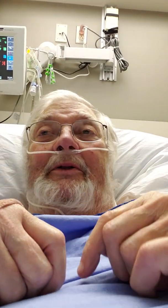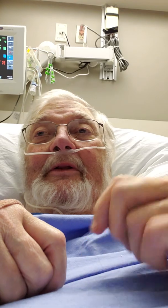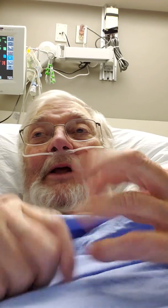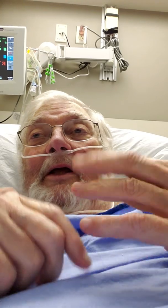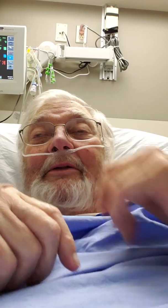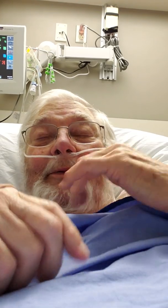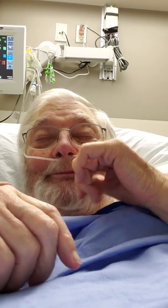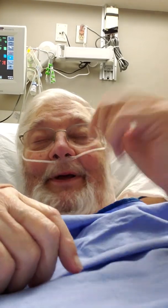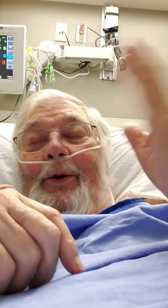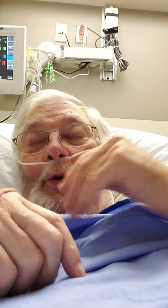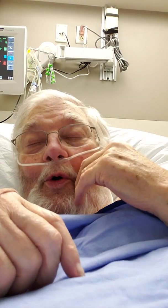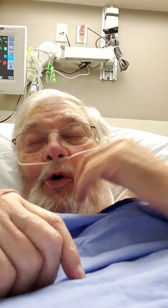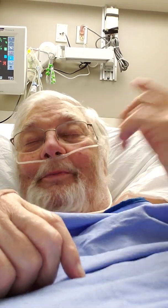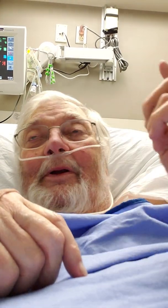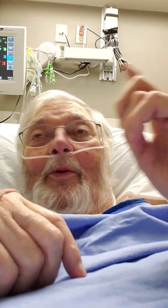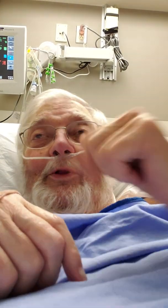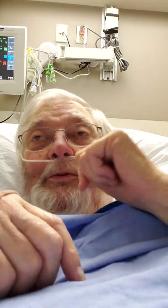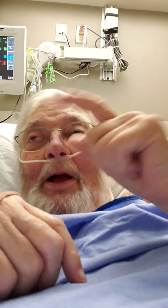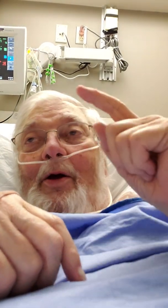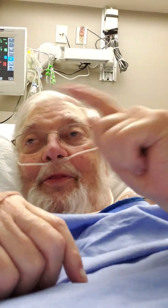books. Yeah.